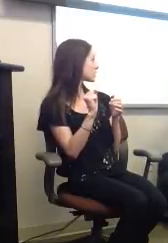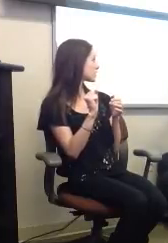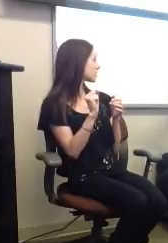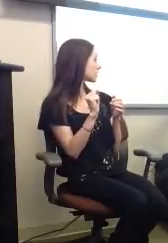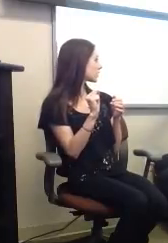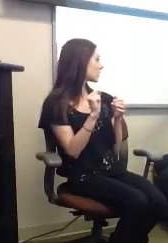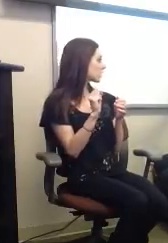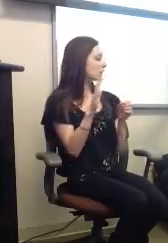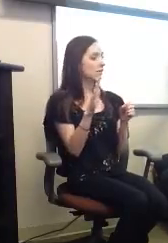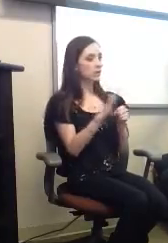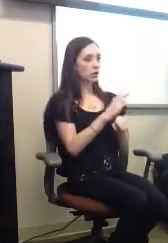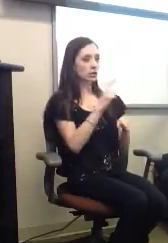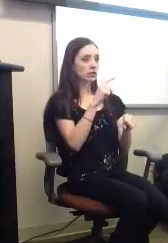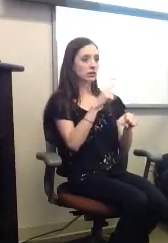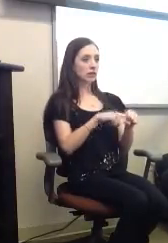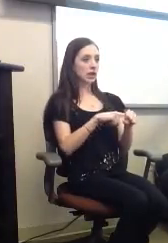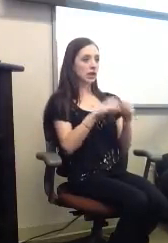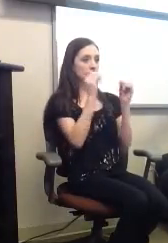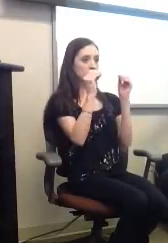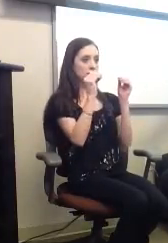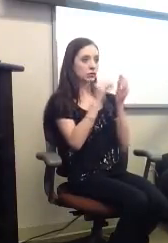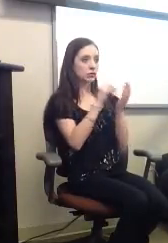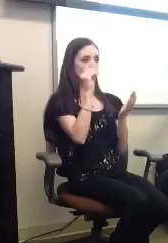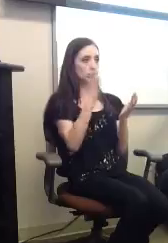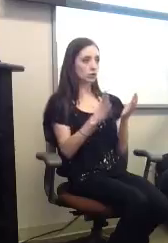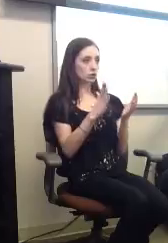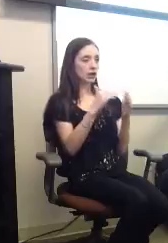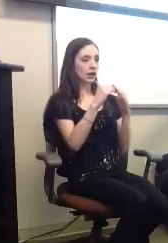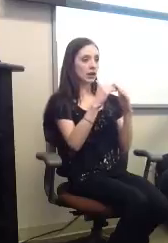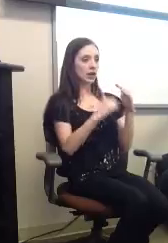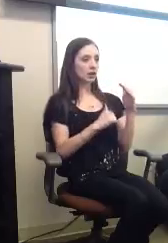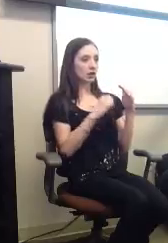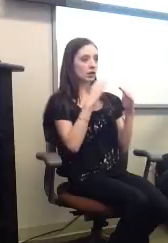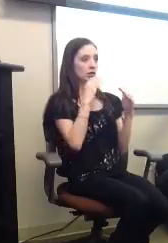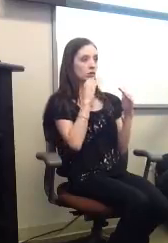full-time student under 24, is that what we're saying? Dependents are anyone 17 or younger.